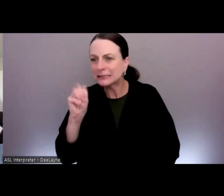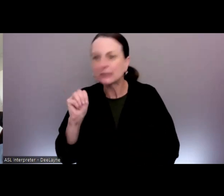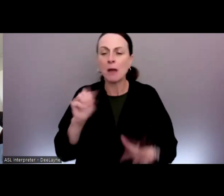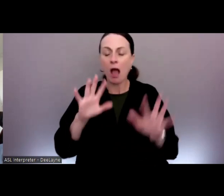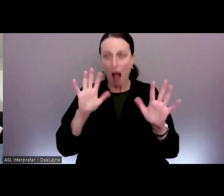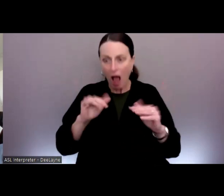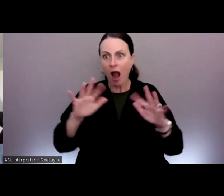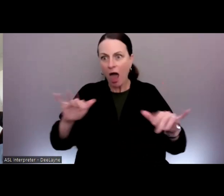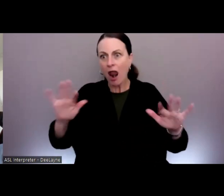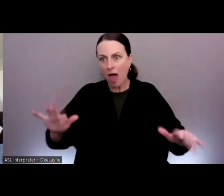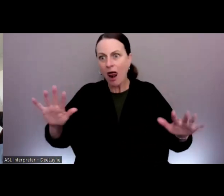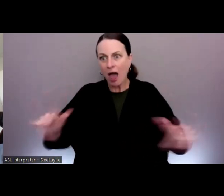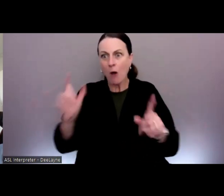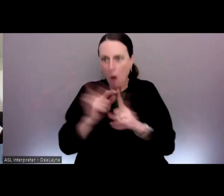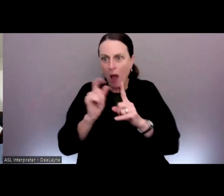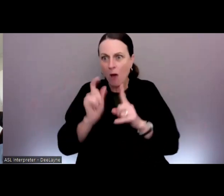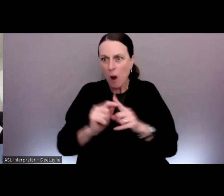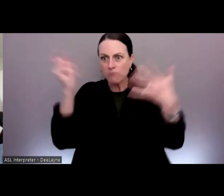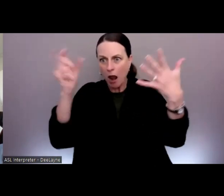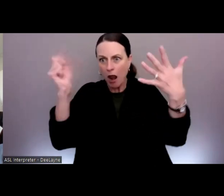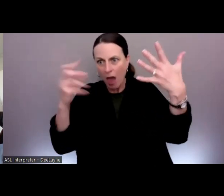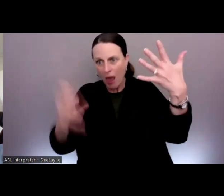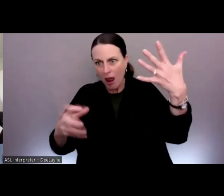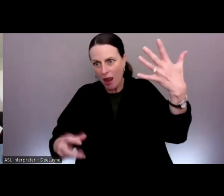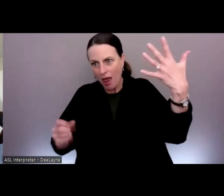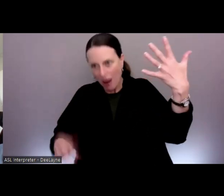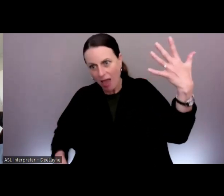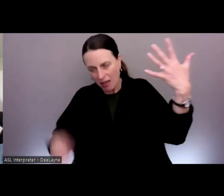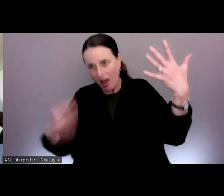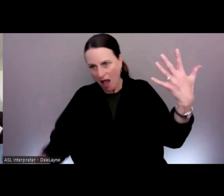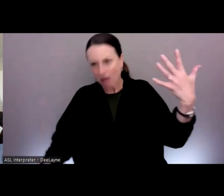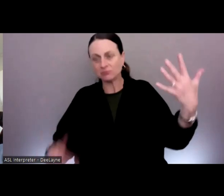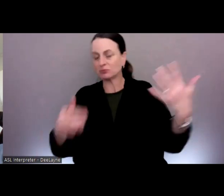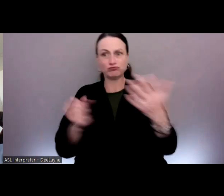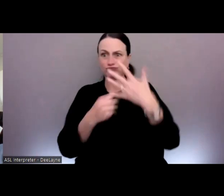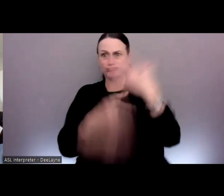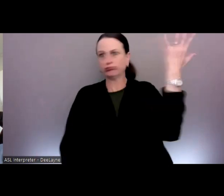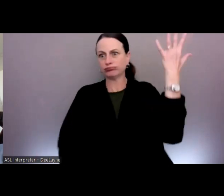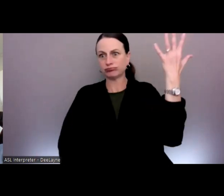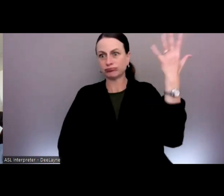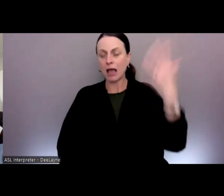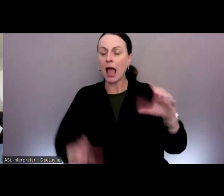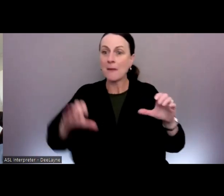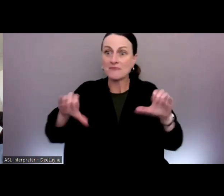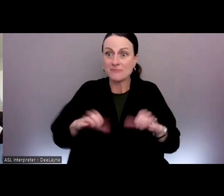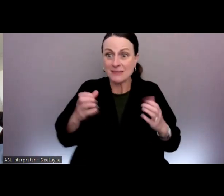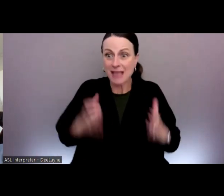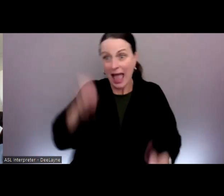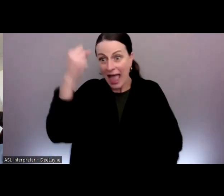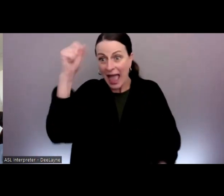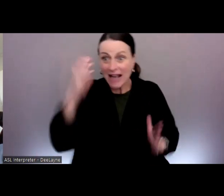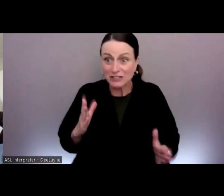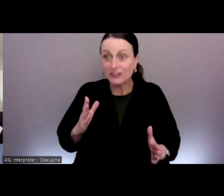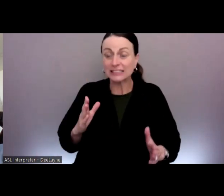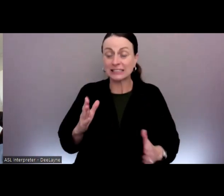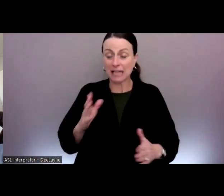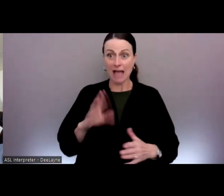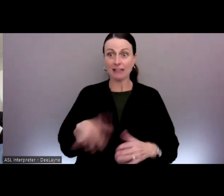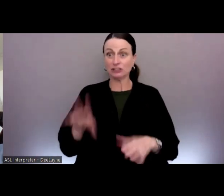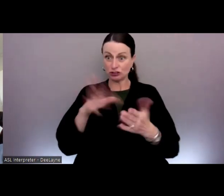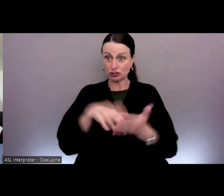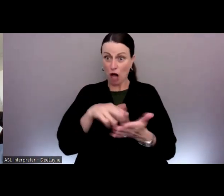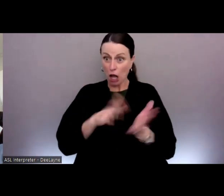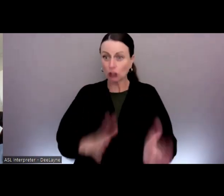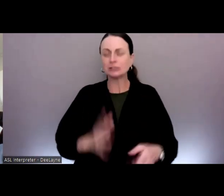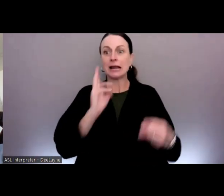on and on and on. Activists and critical scholars continuously name, analyze, and seek